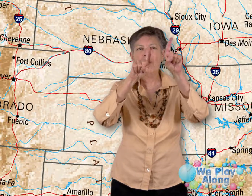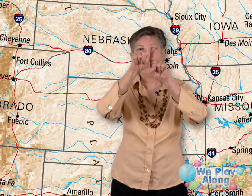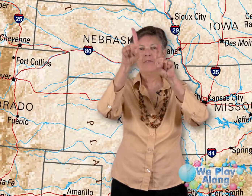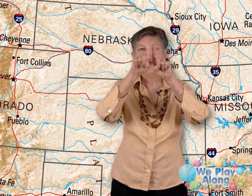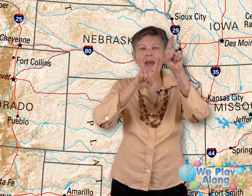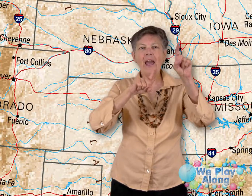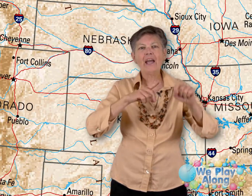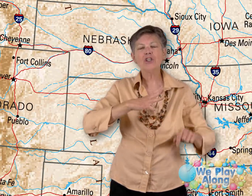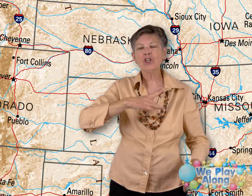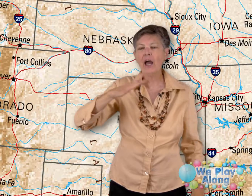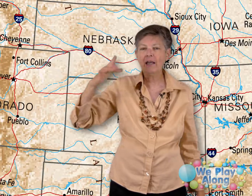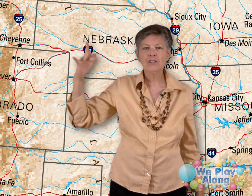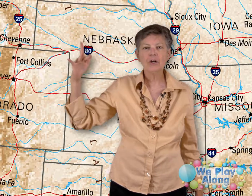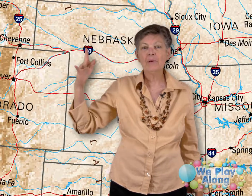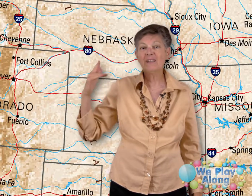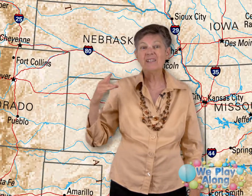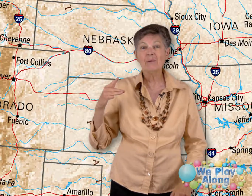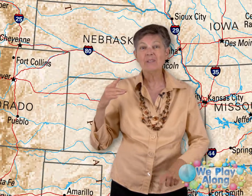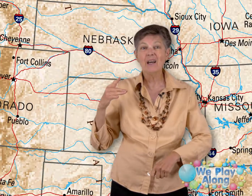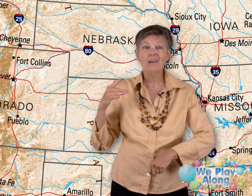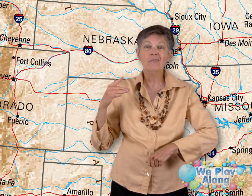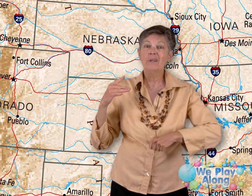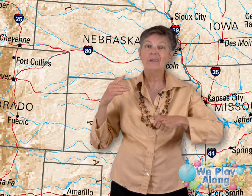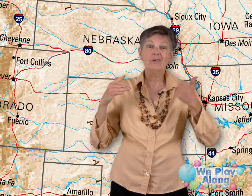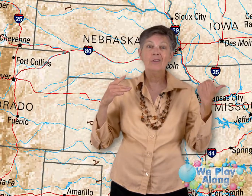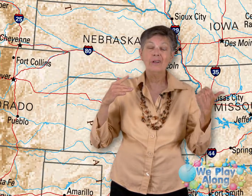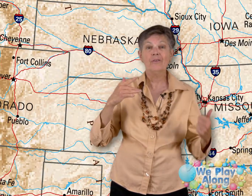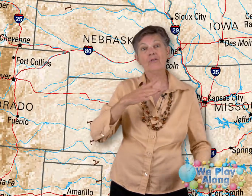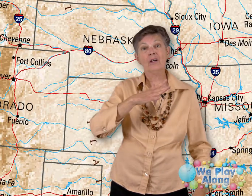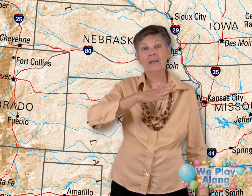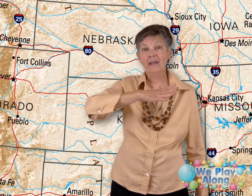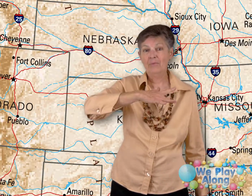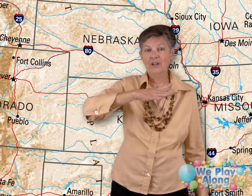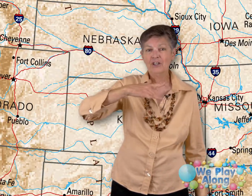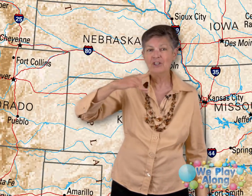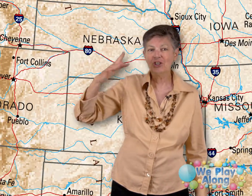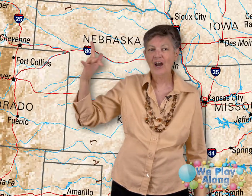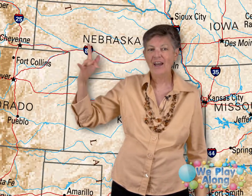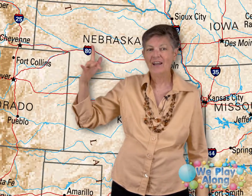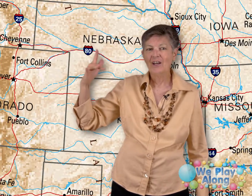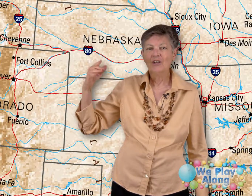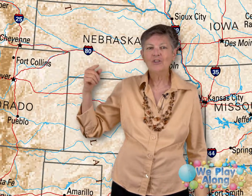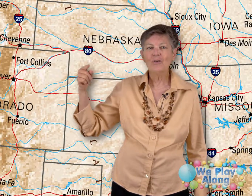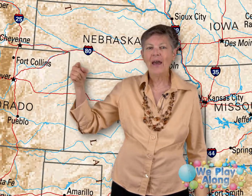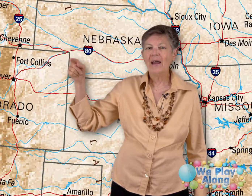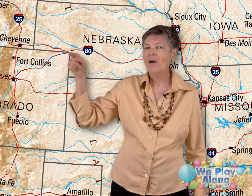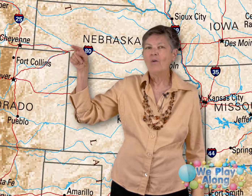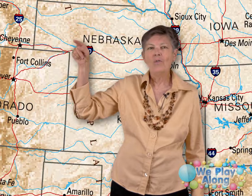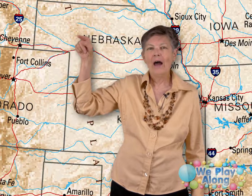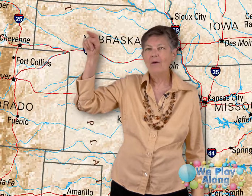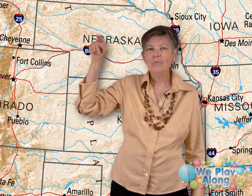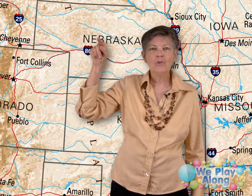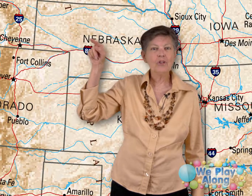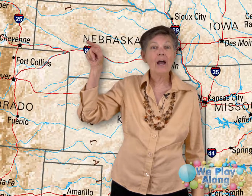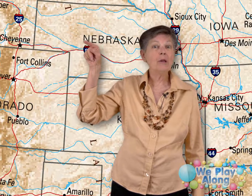off. And shine is going to be the same sign we did earlier for gleam, shine. So that they're talking about